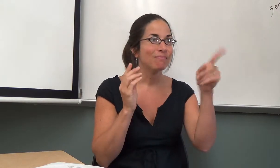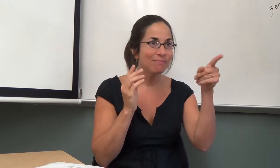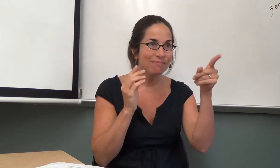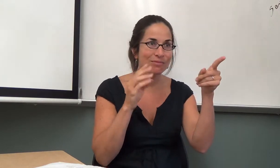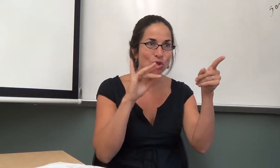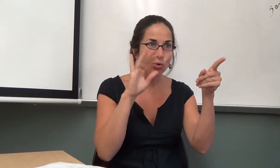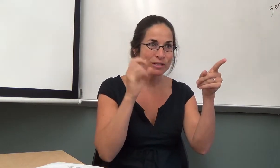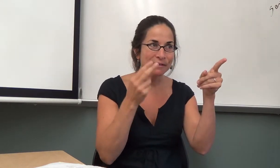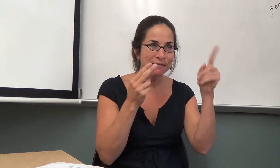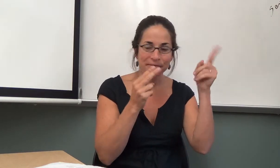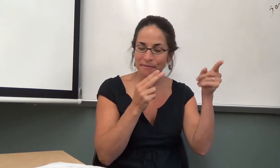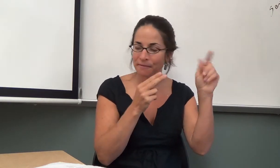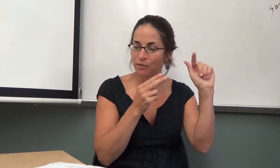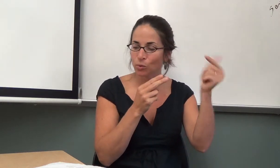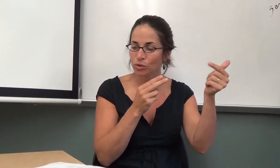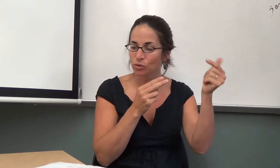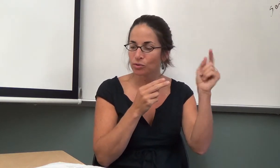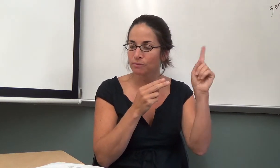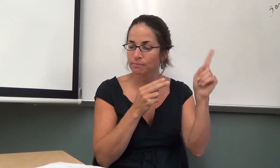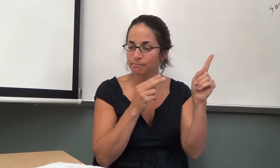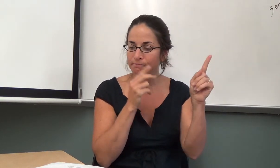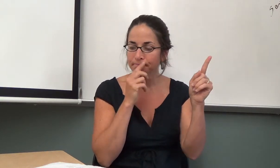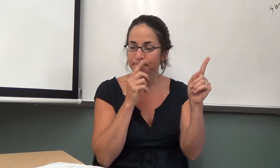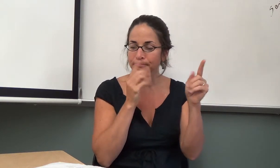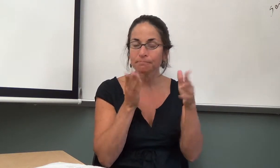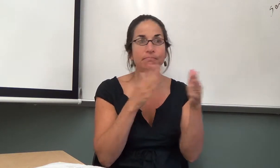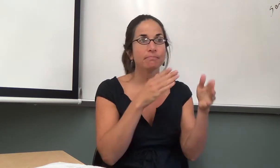here. Keep going. Imprisoned.